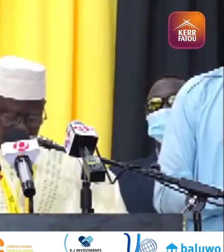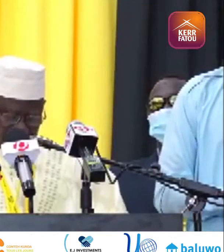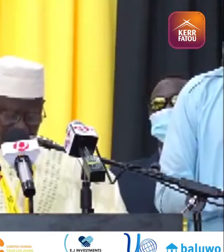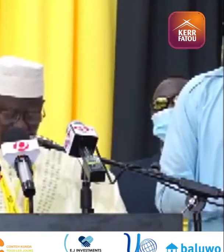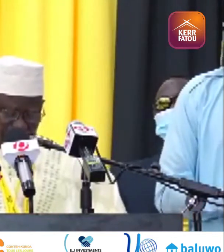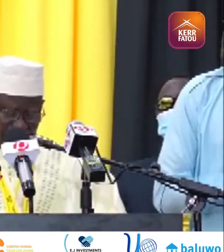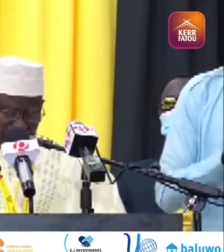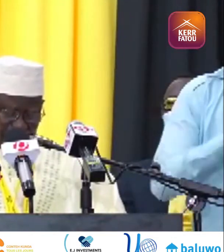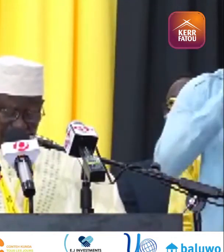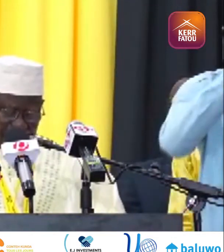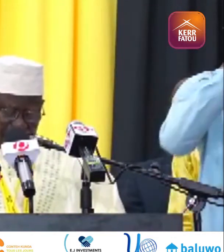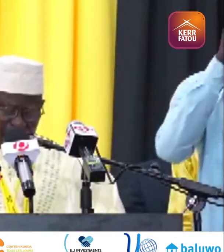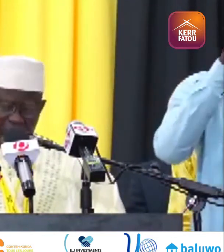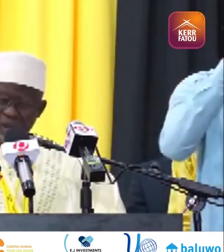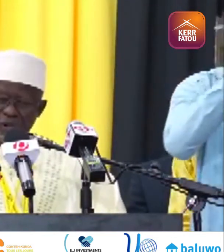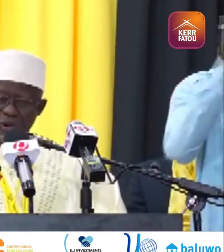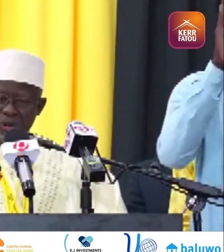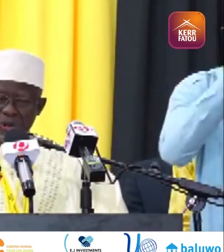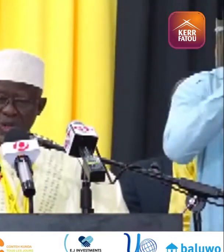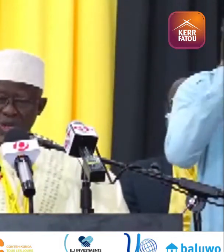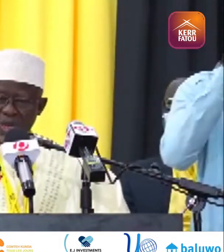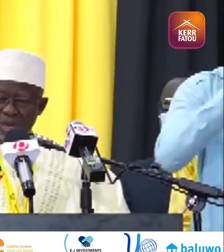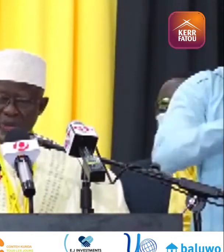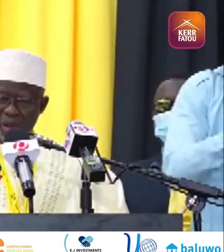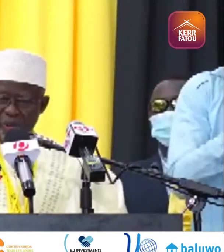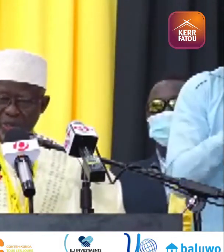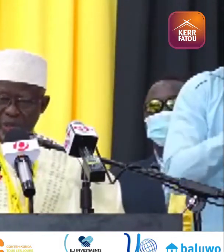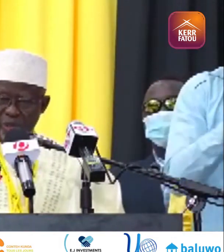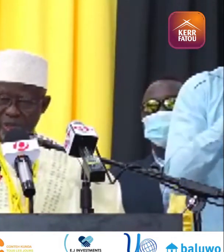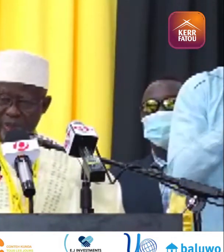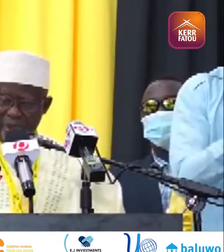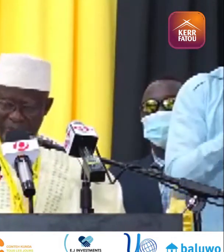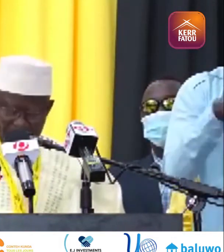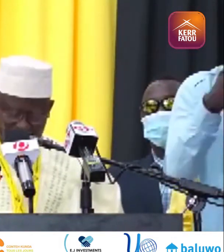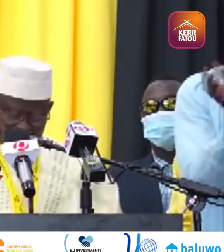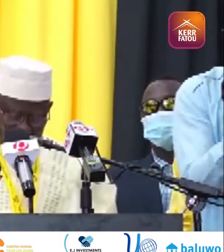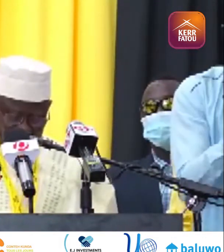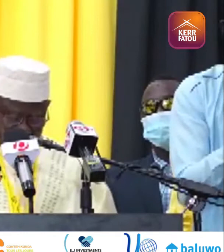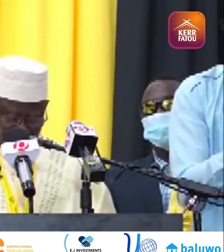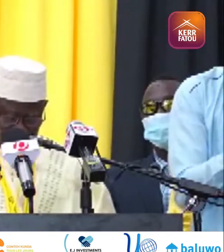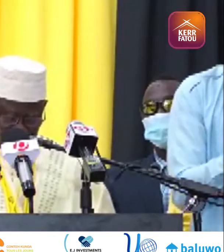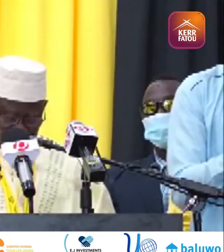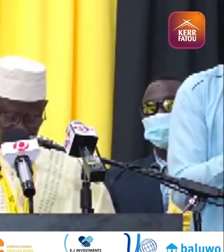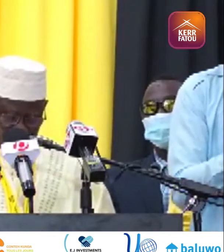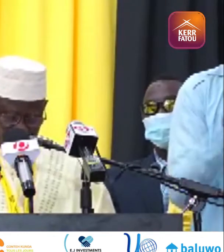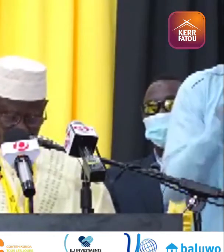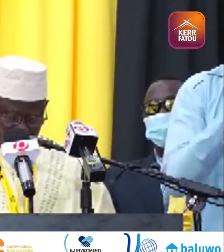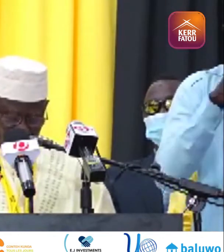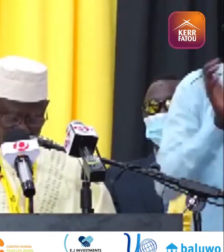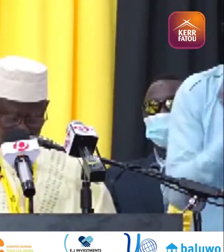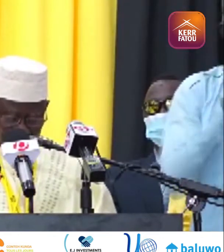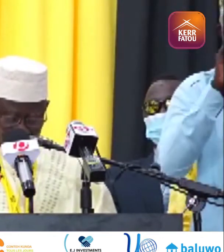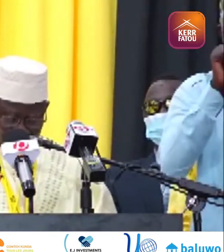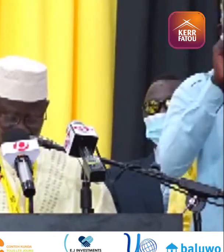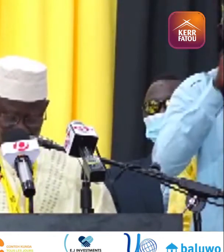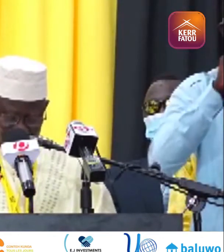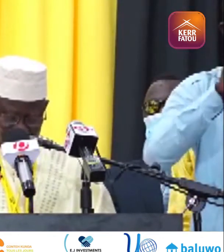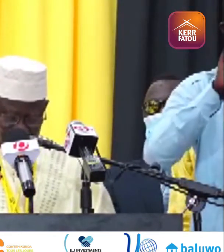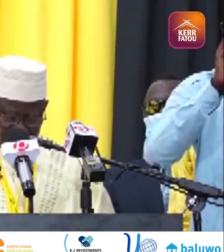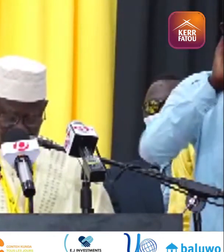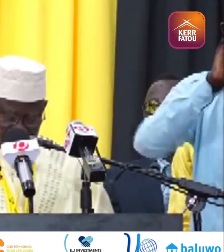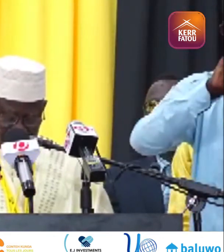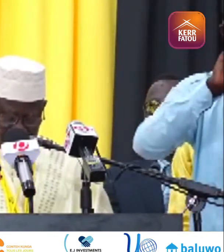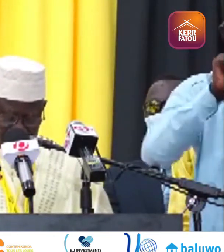The Brikama Market Kambian Kafo, in collaboration with Ibrahim Adiba, also organized a